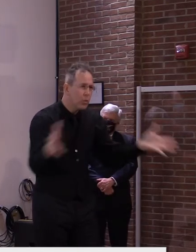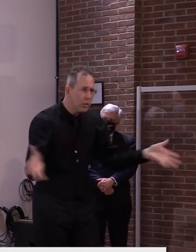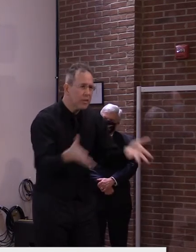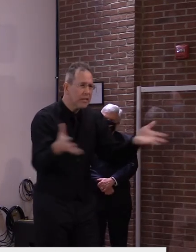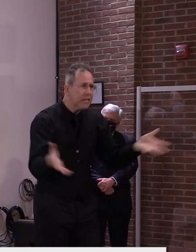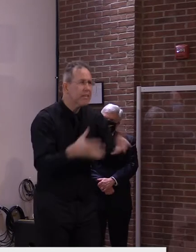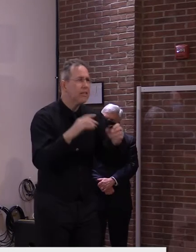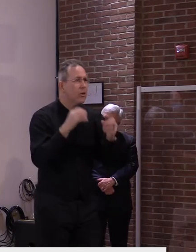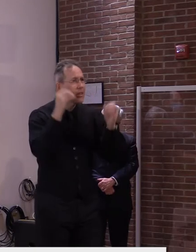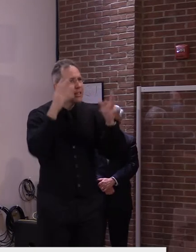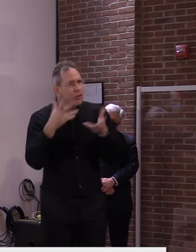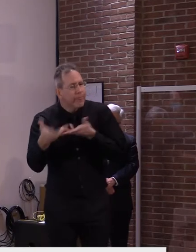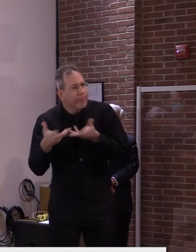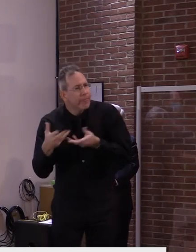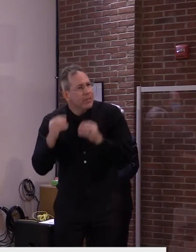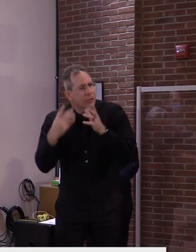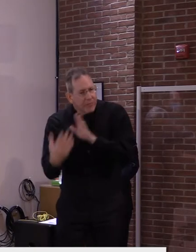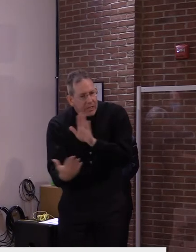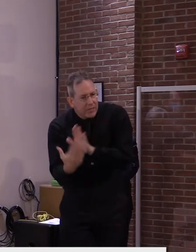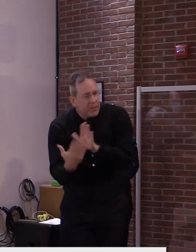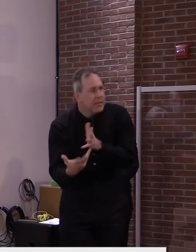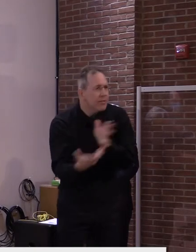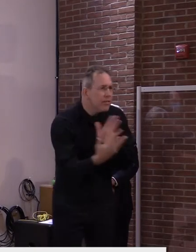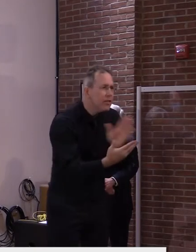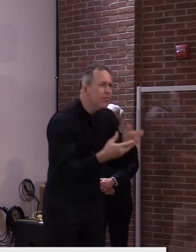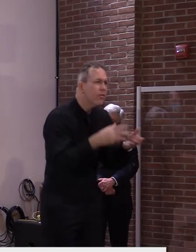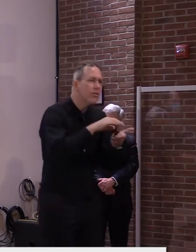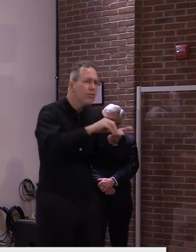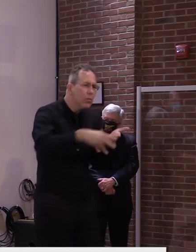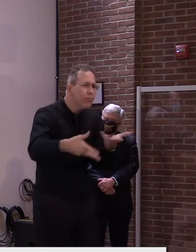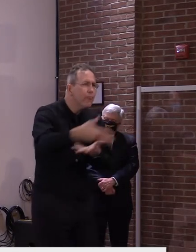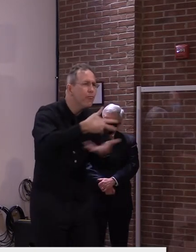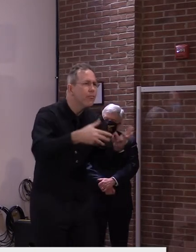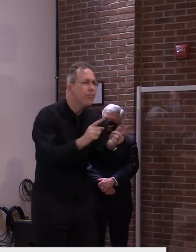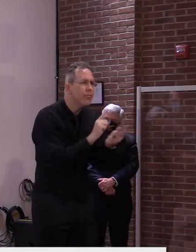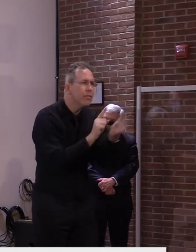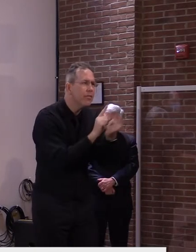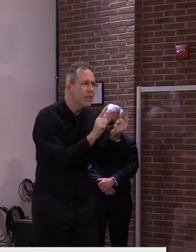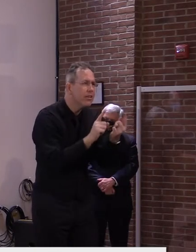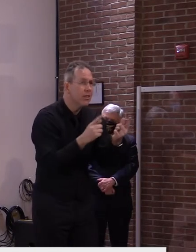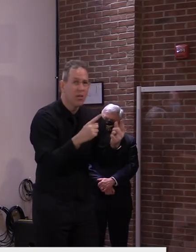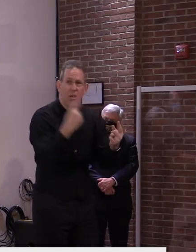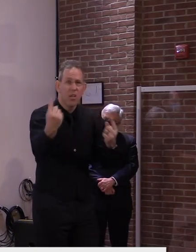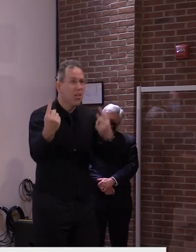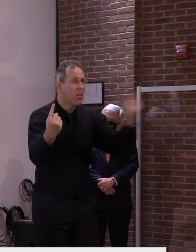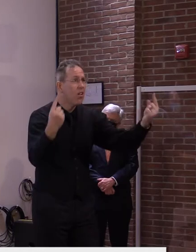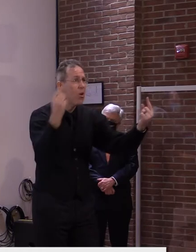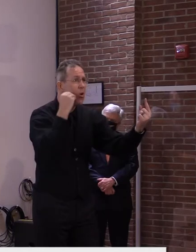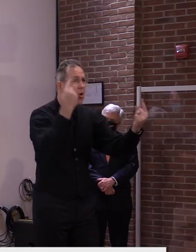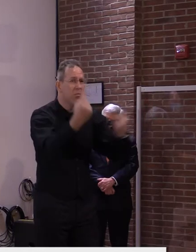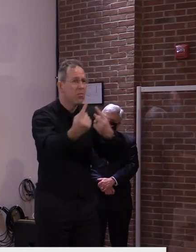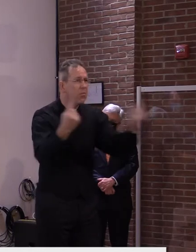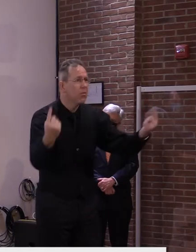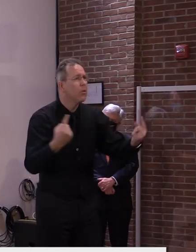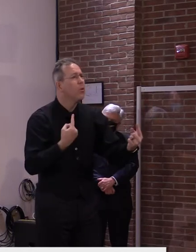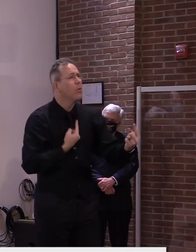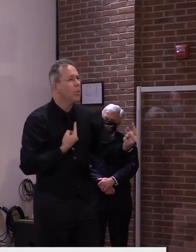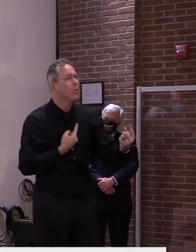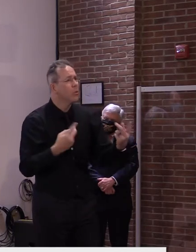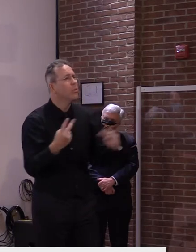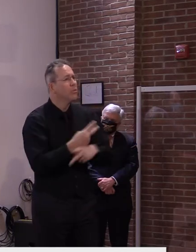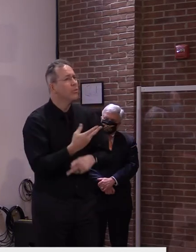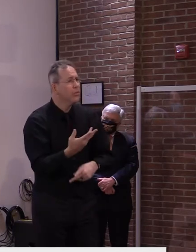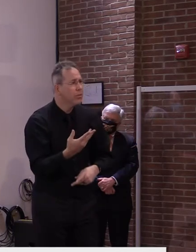our kids. They need that contact. They need to be back in school, and that's why it's a priority for us. We're working on it